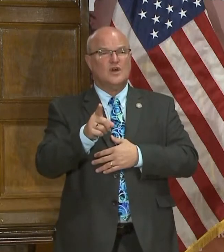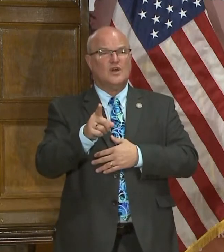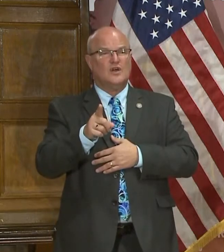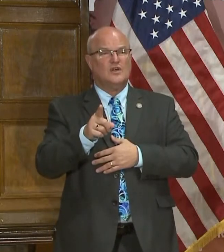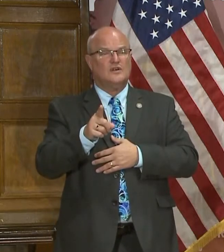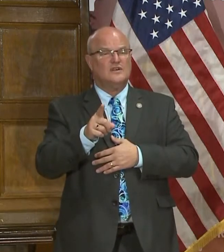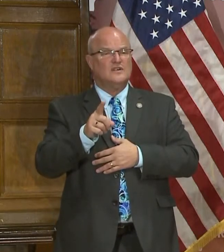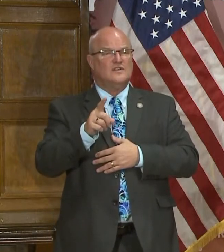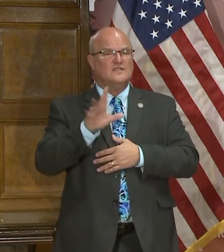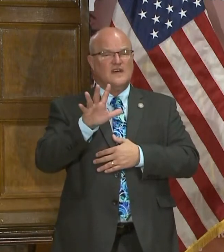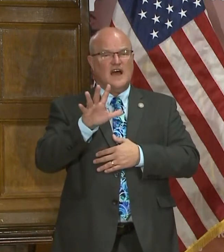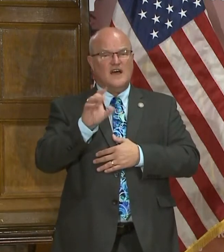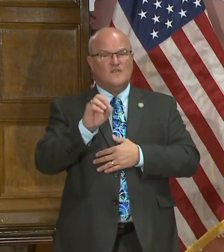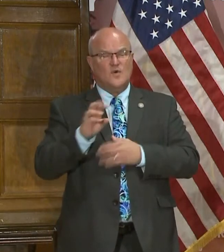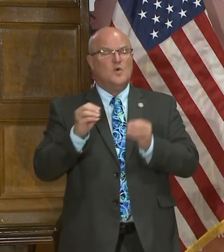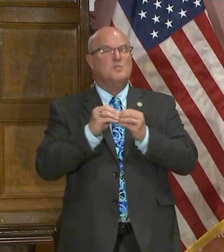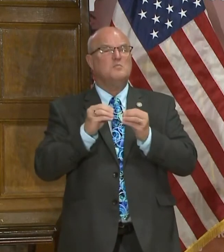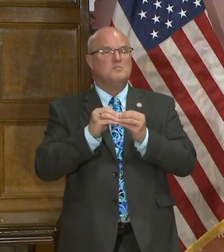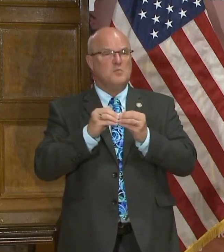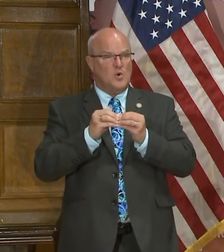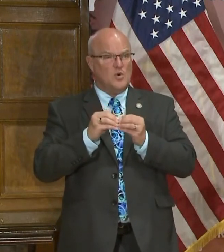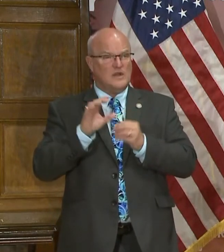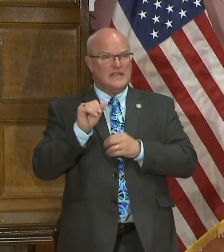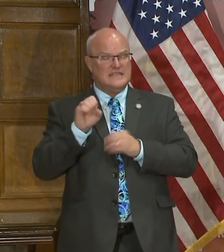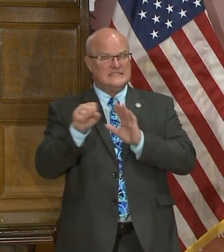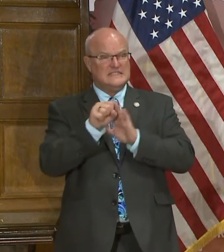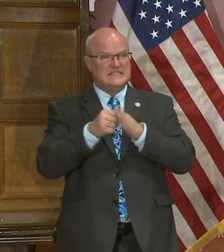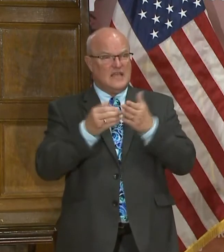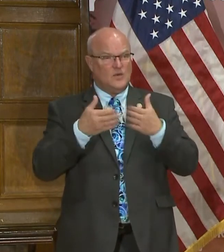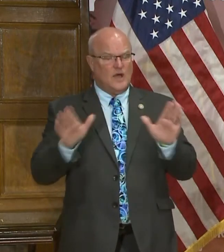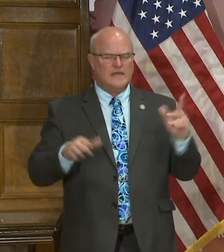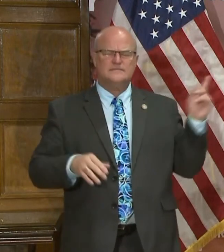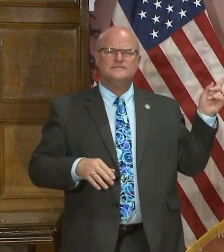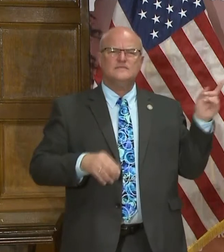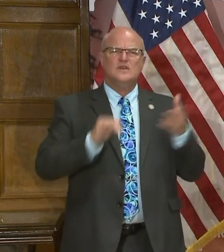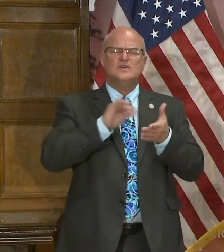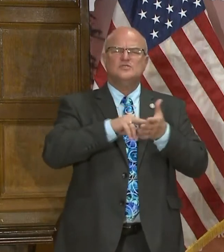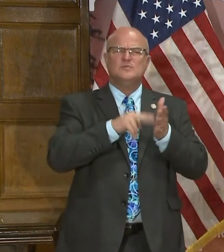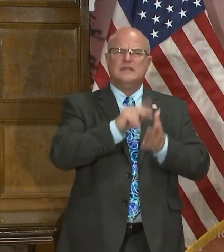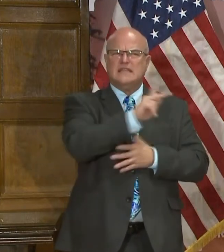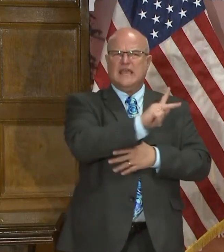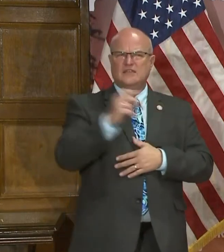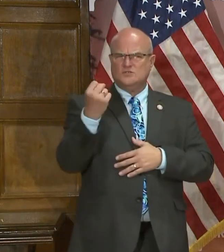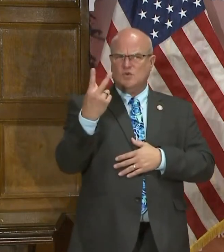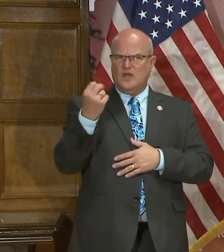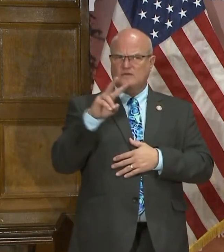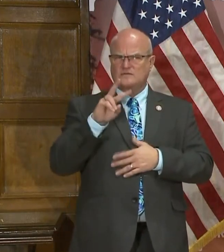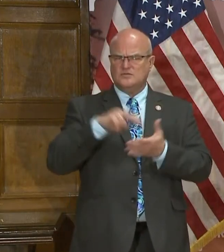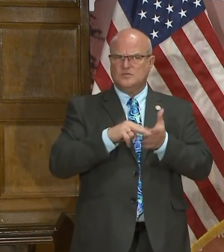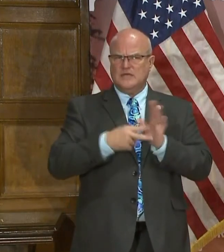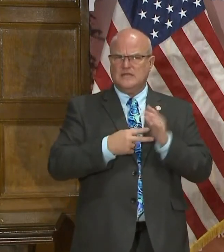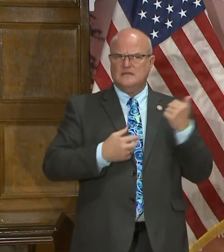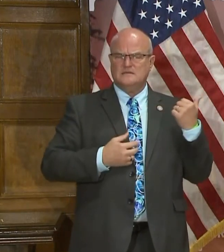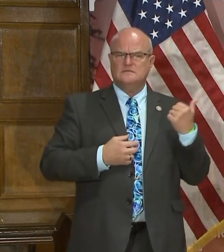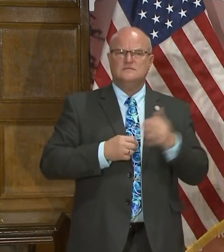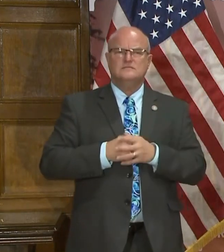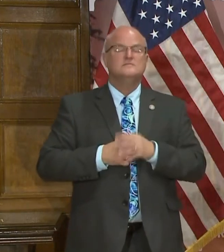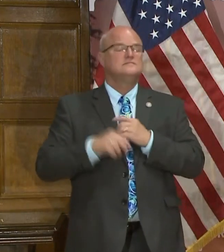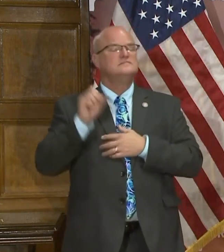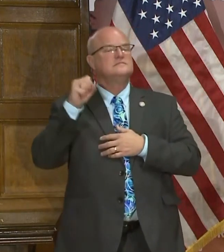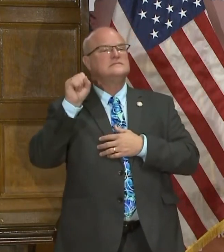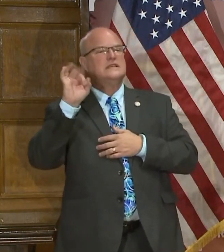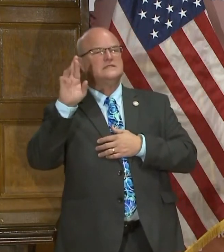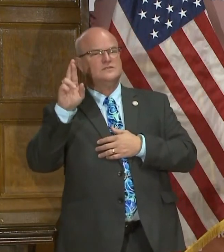at least 5 or more cases in them now statewide? You're talking about K through 12 schools? Yes,